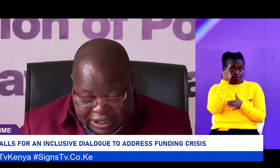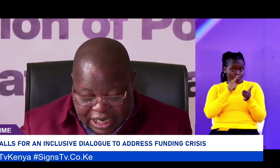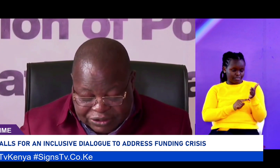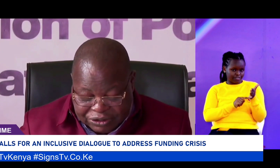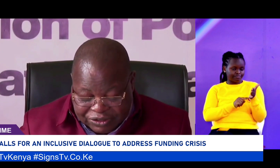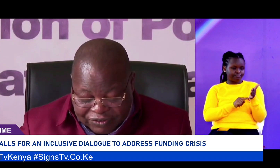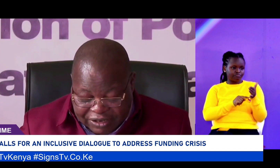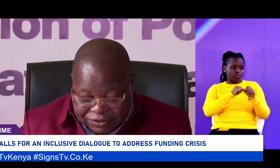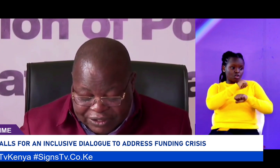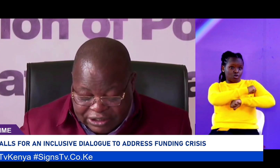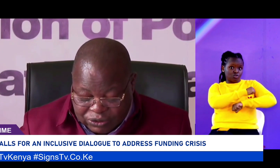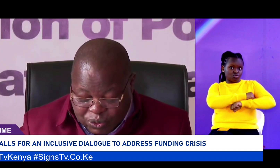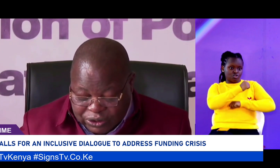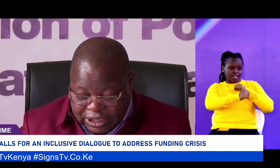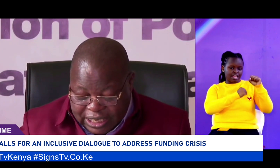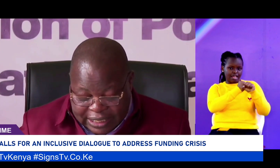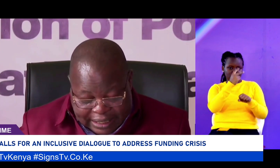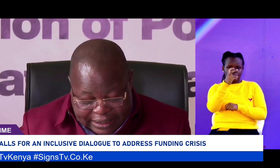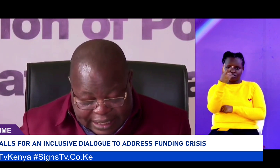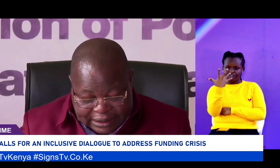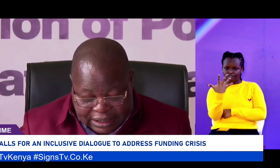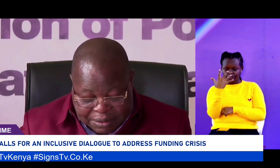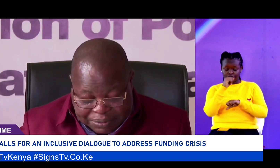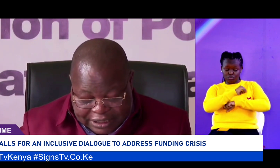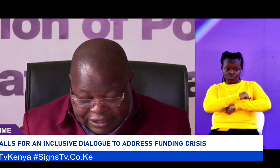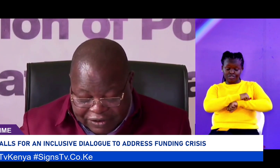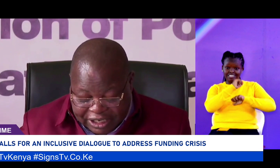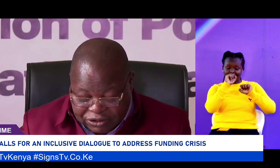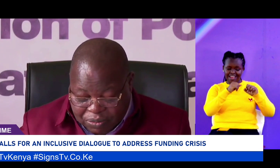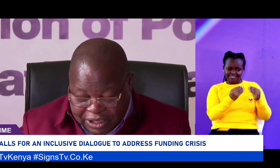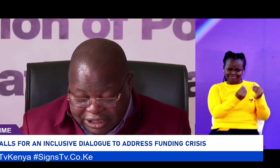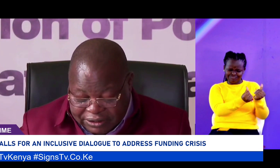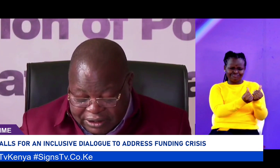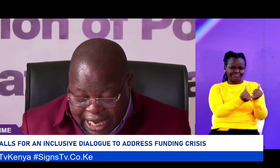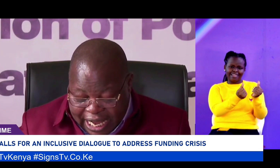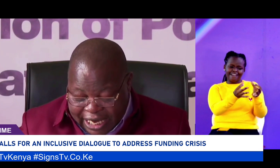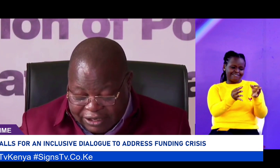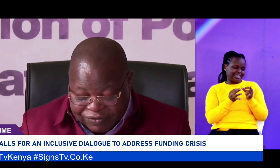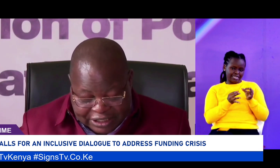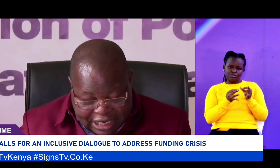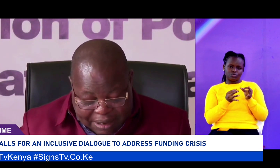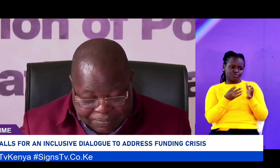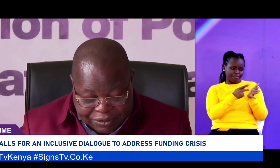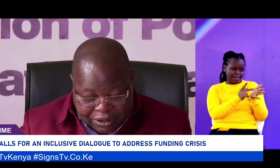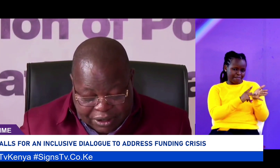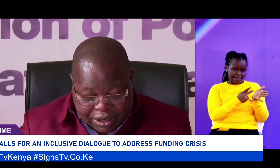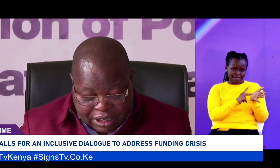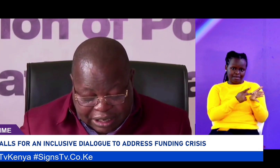year 2025 so that schools can address pressing financial obligations ahead of the term